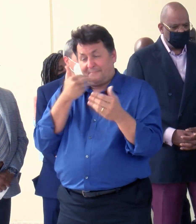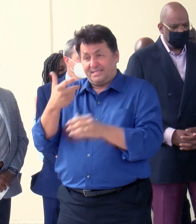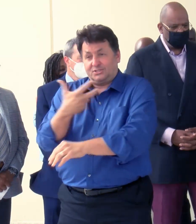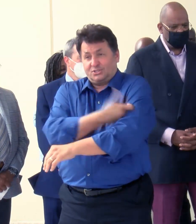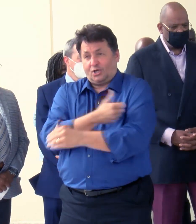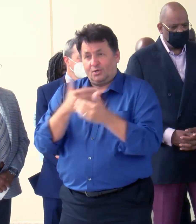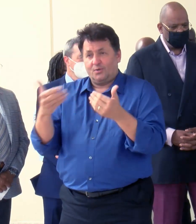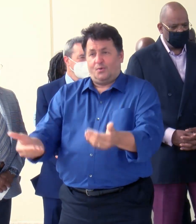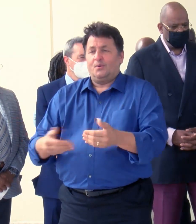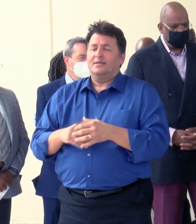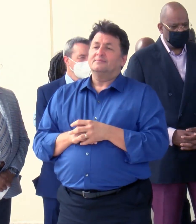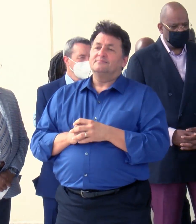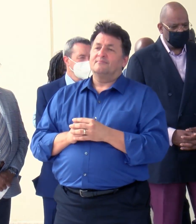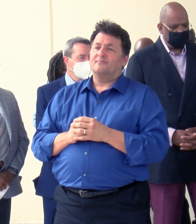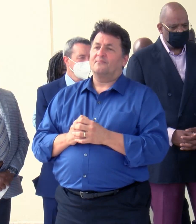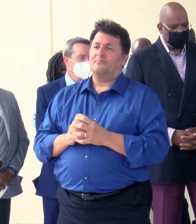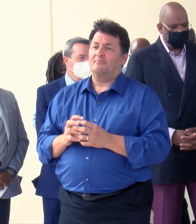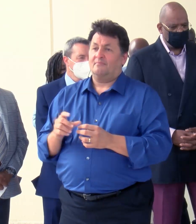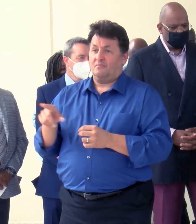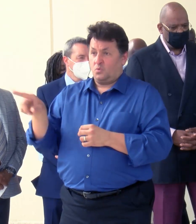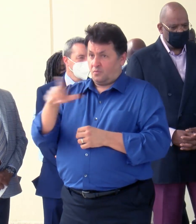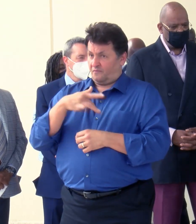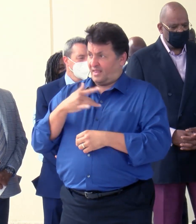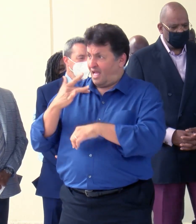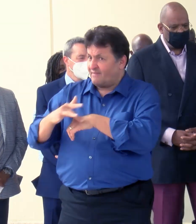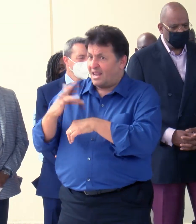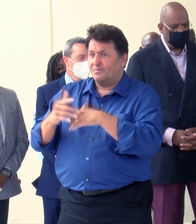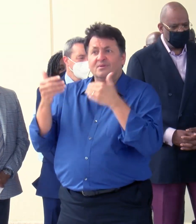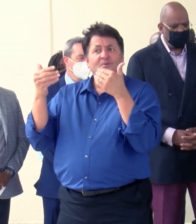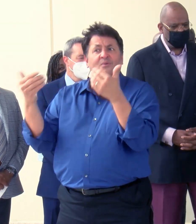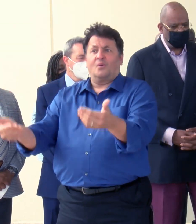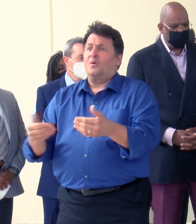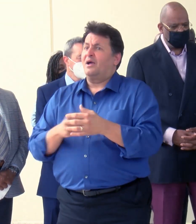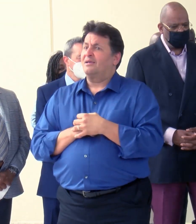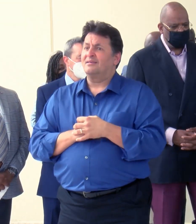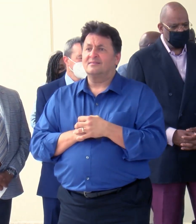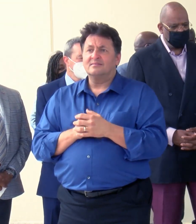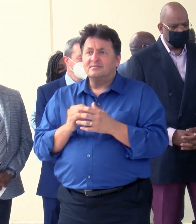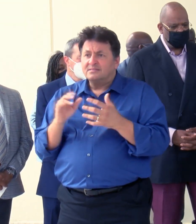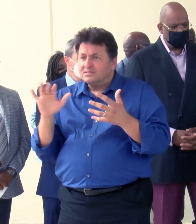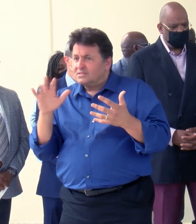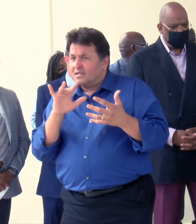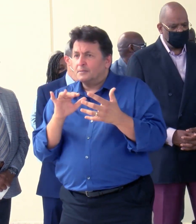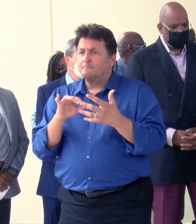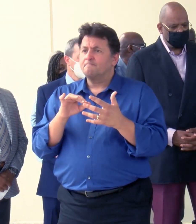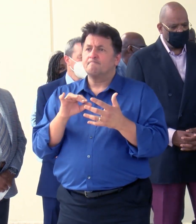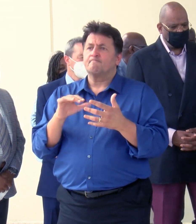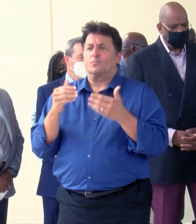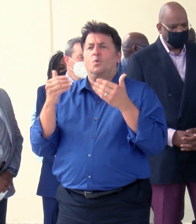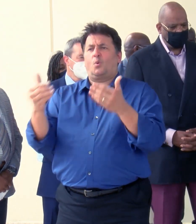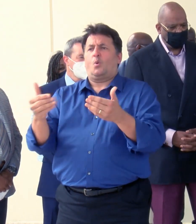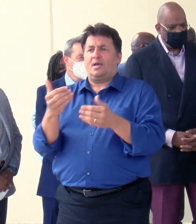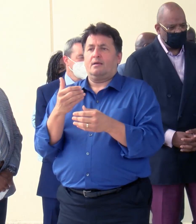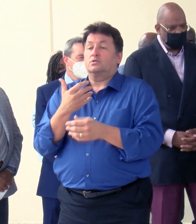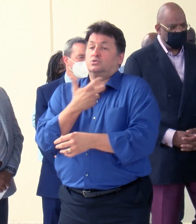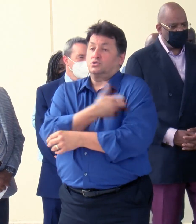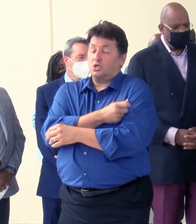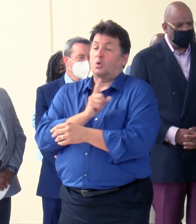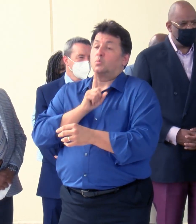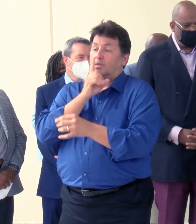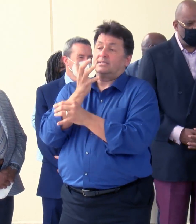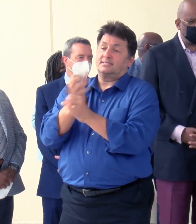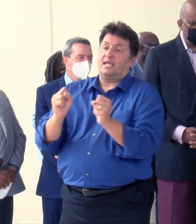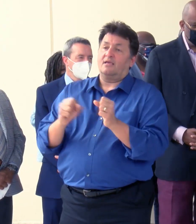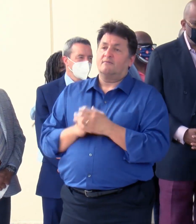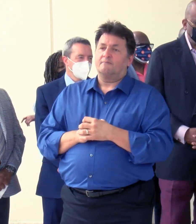to you. The vaccines were tested in large clinical trials. They are safe, and I think almost everybody up here has